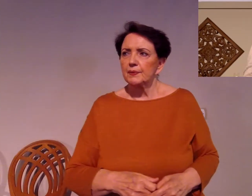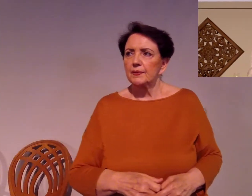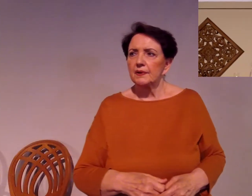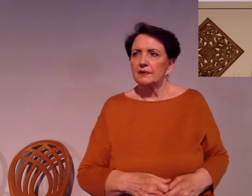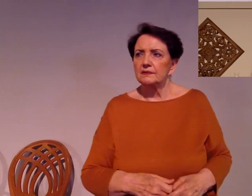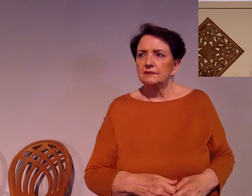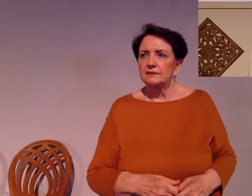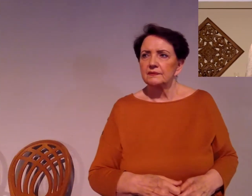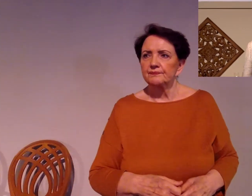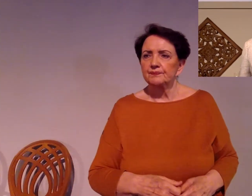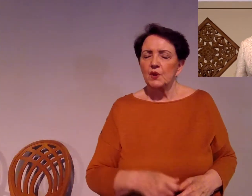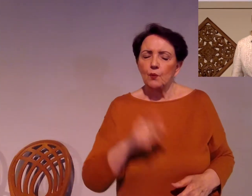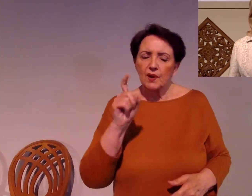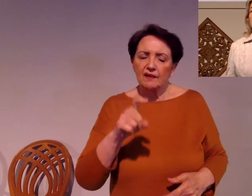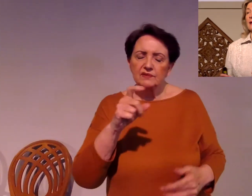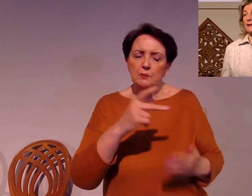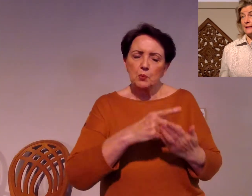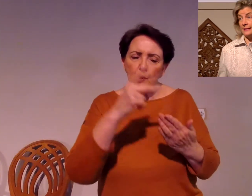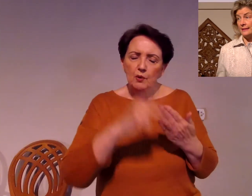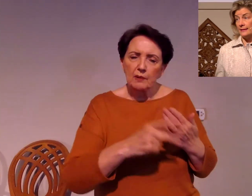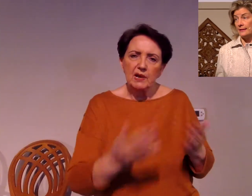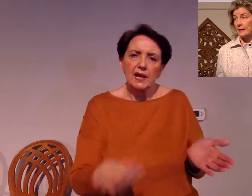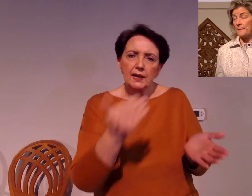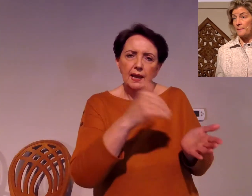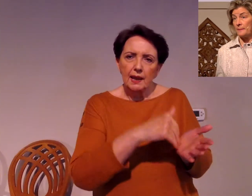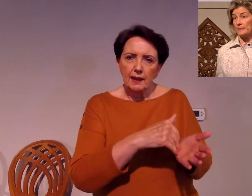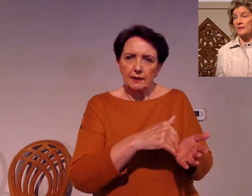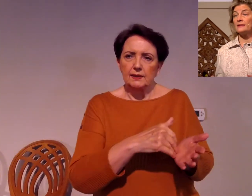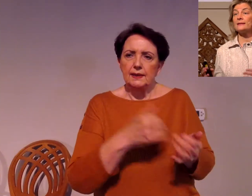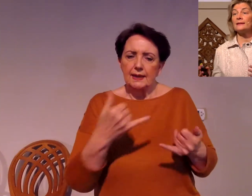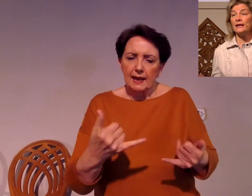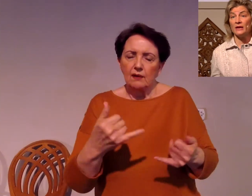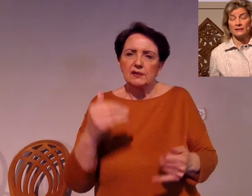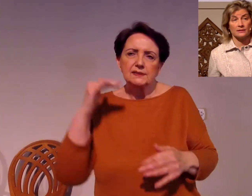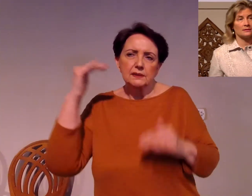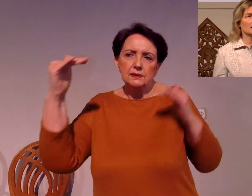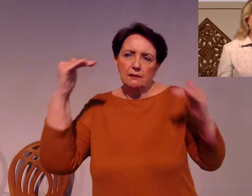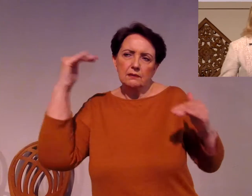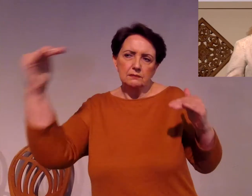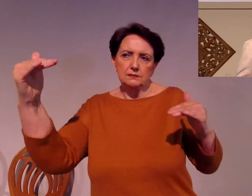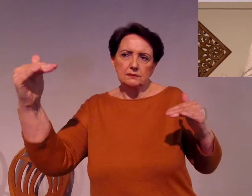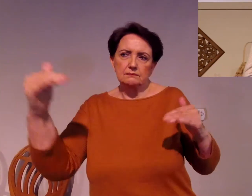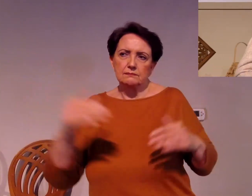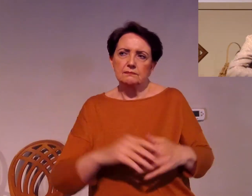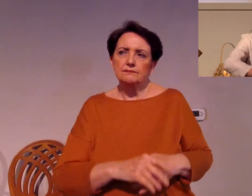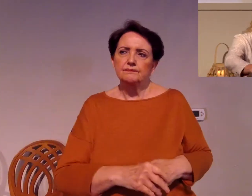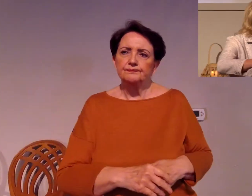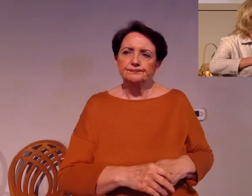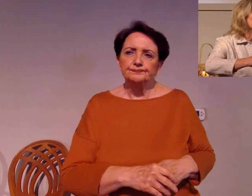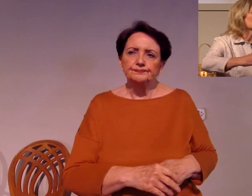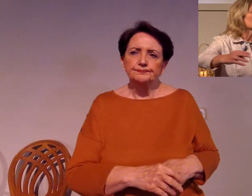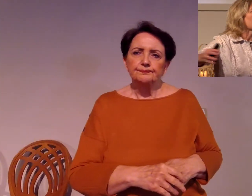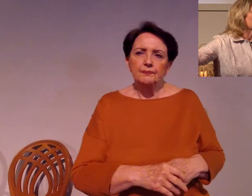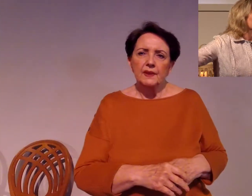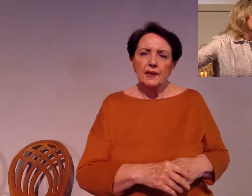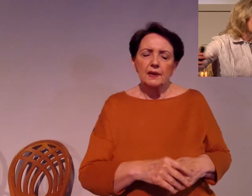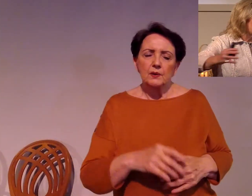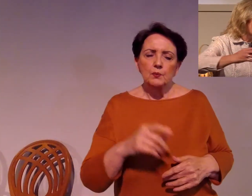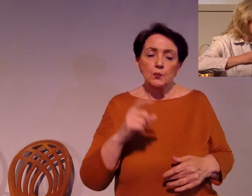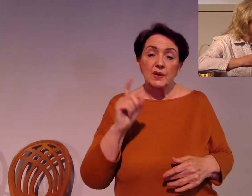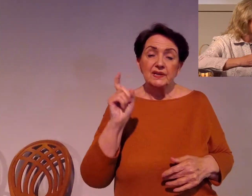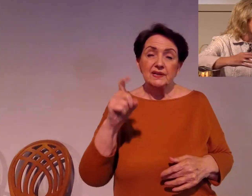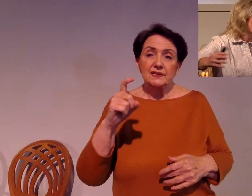We've got to reprogram this setting, this limit. And we need to expand